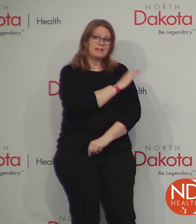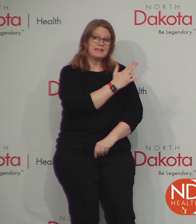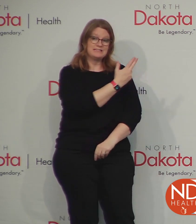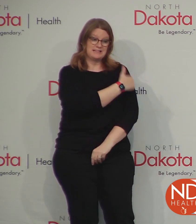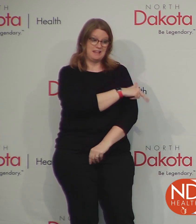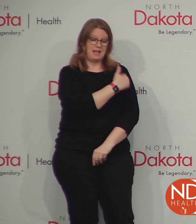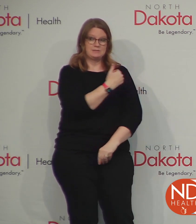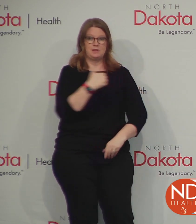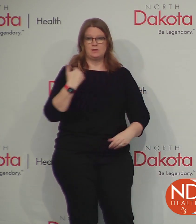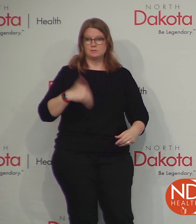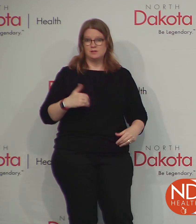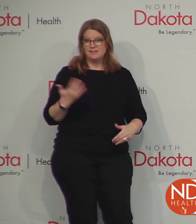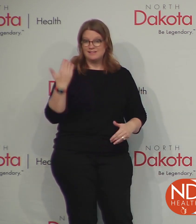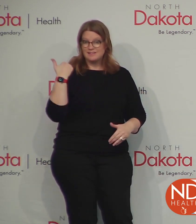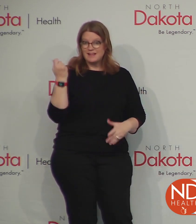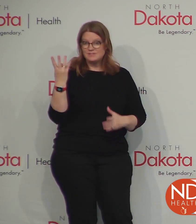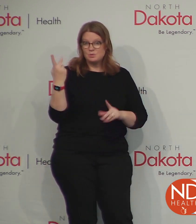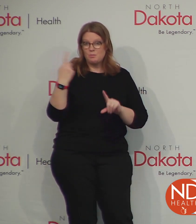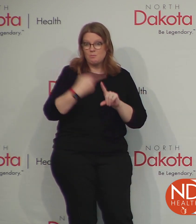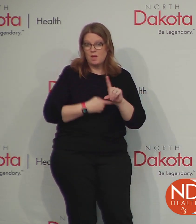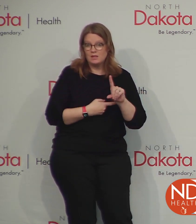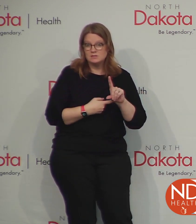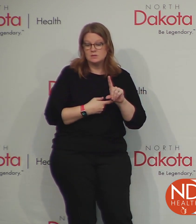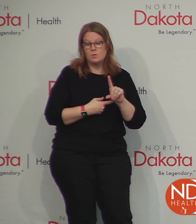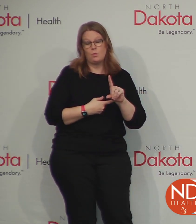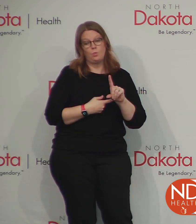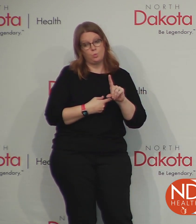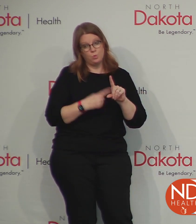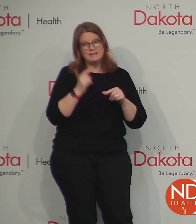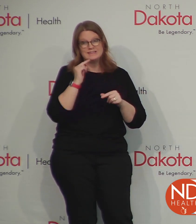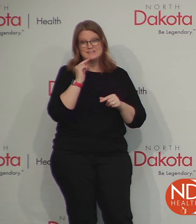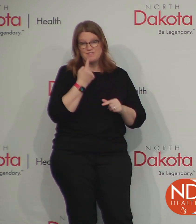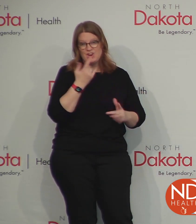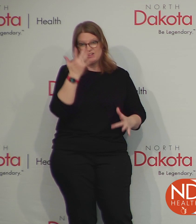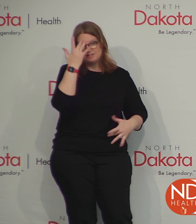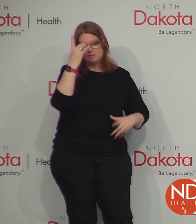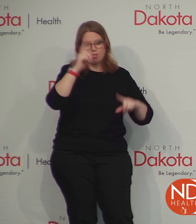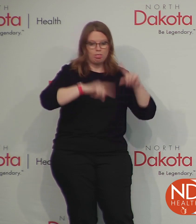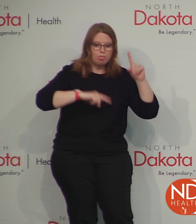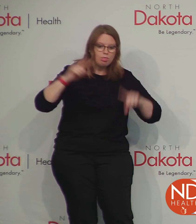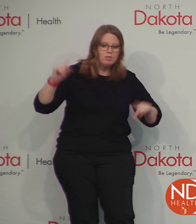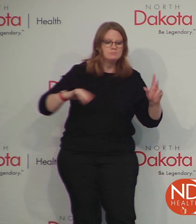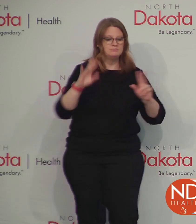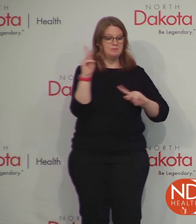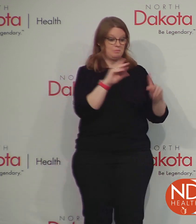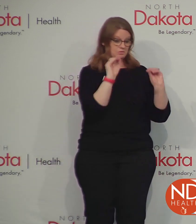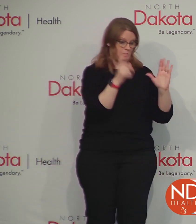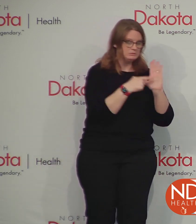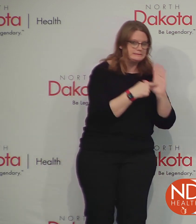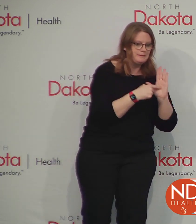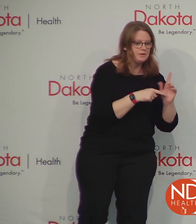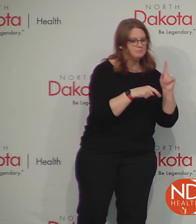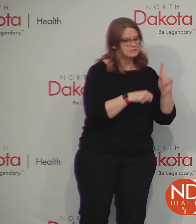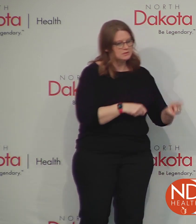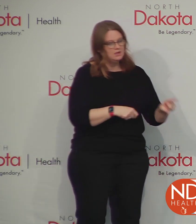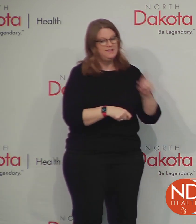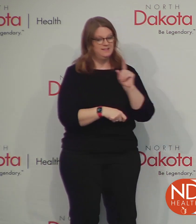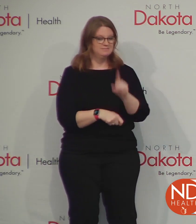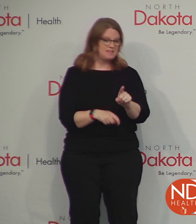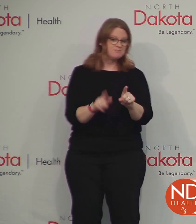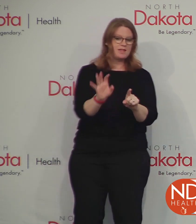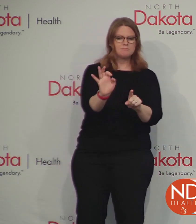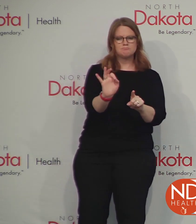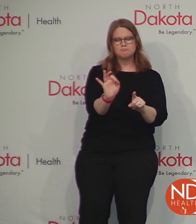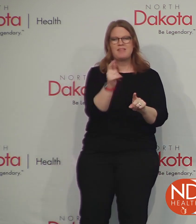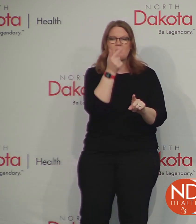last few months, I've seen a huge variety in the severity of illness. We've had asymptomatic individuals, we've had some who have just mild